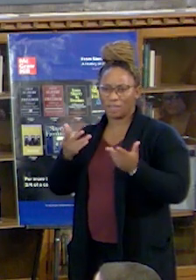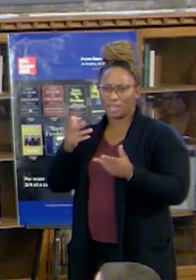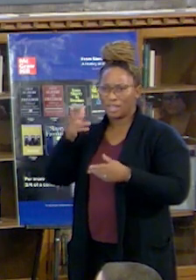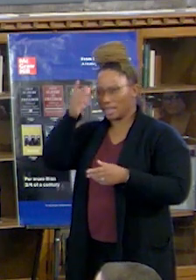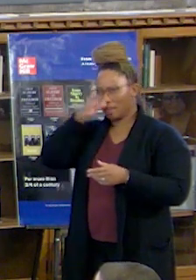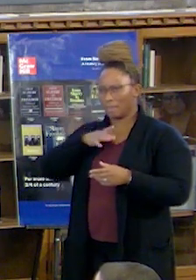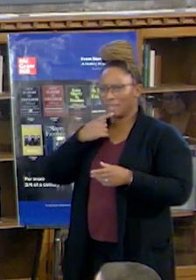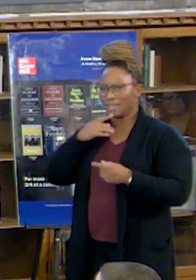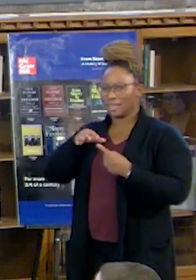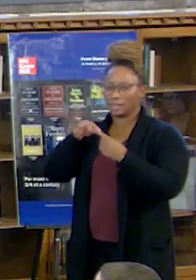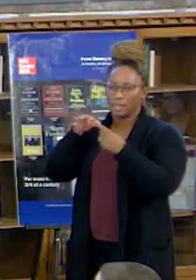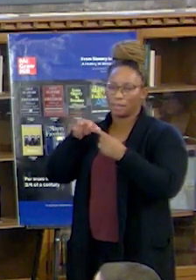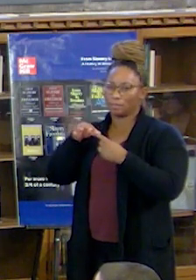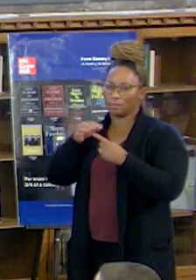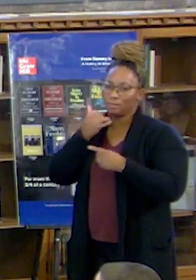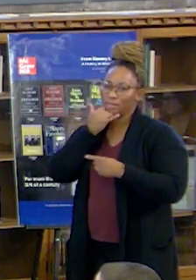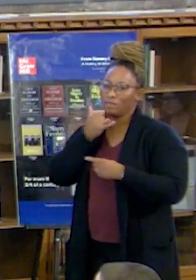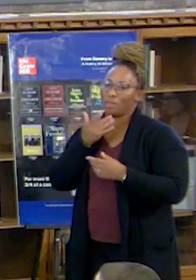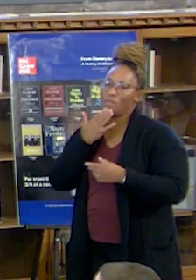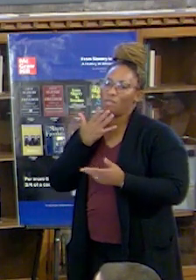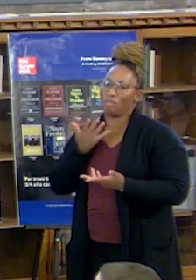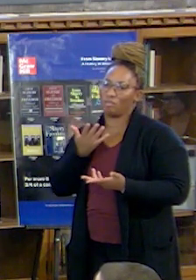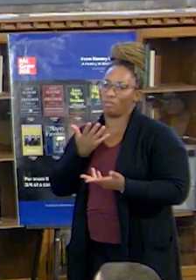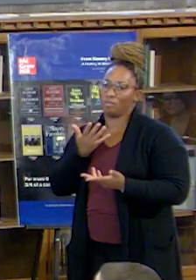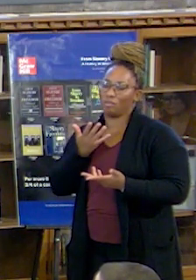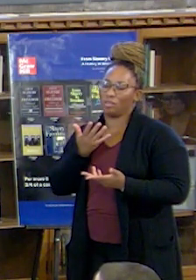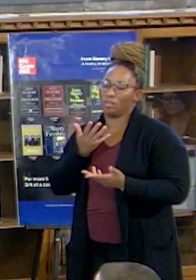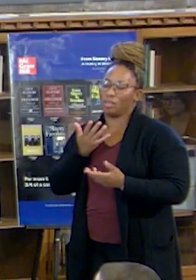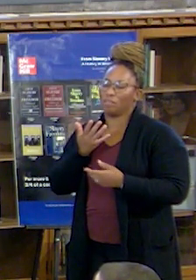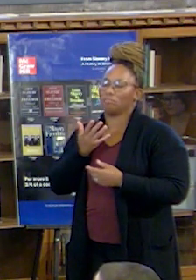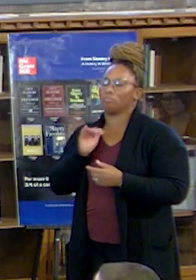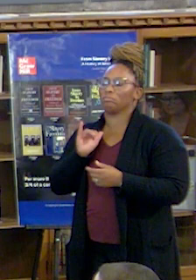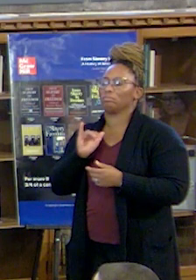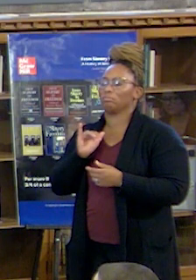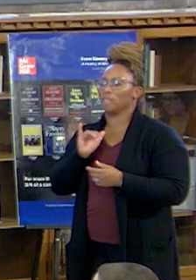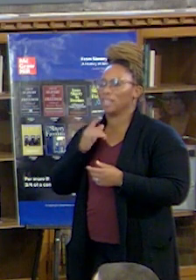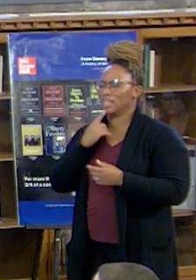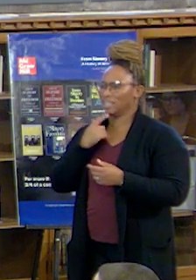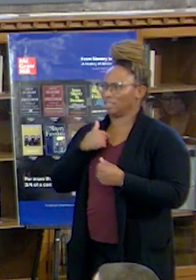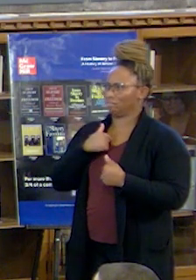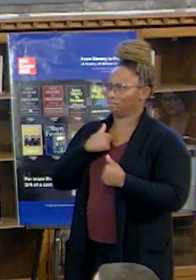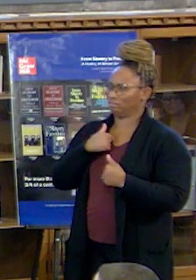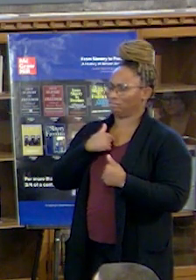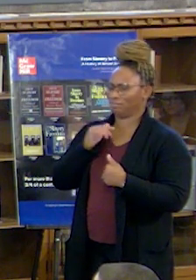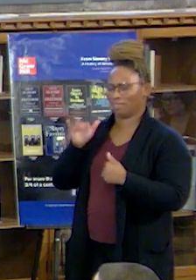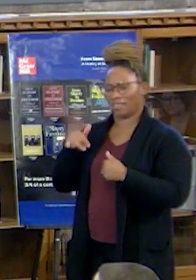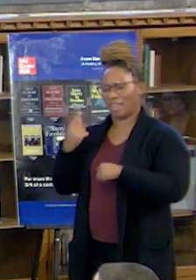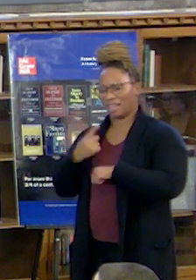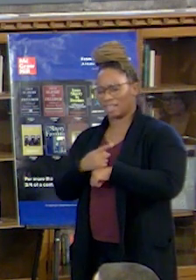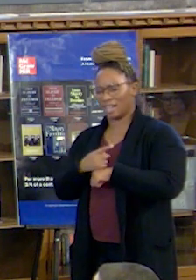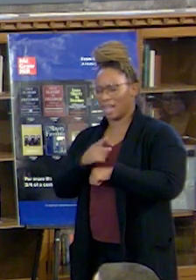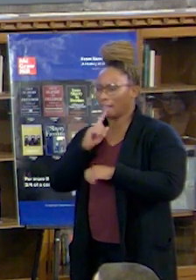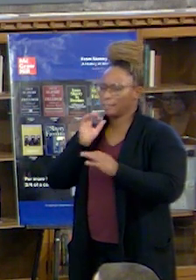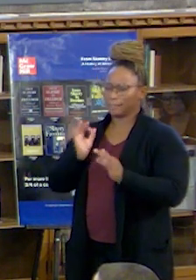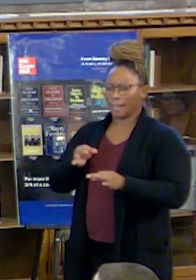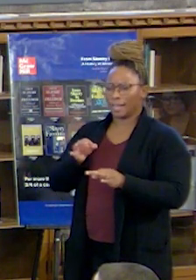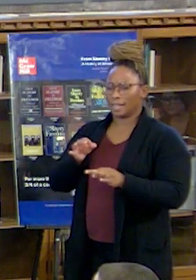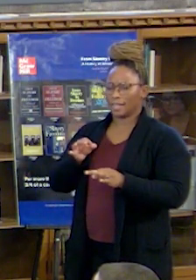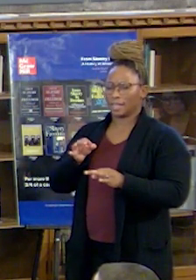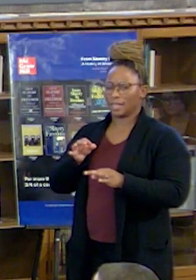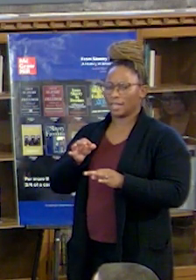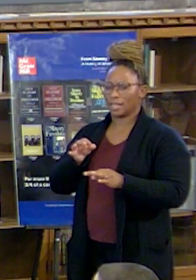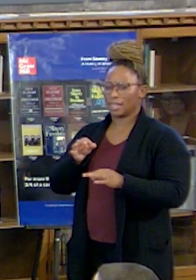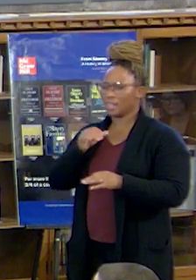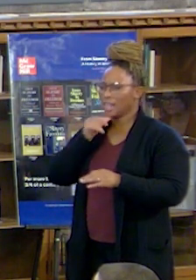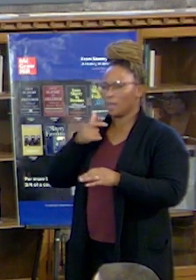said but color um and he goes on to say I vowed that day that they would not get me because they